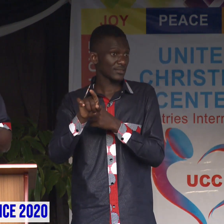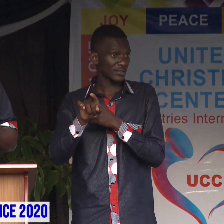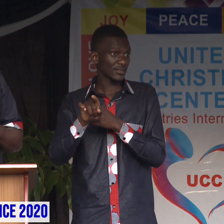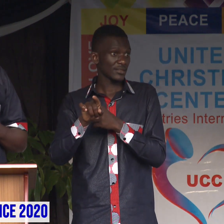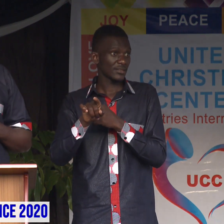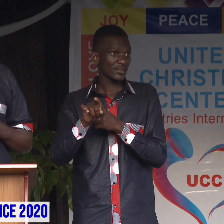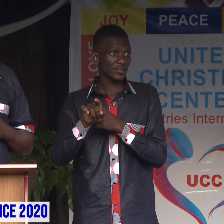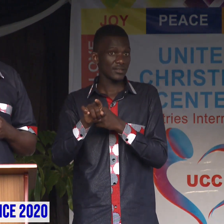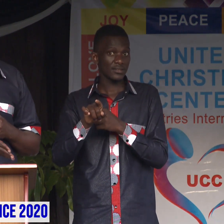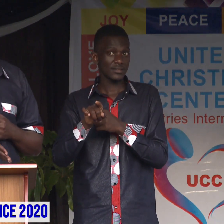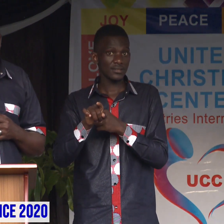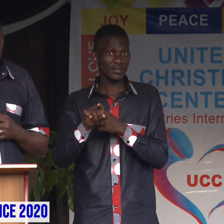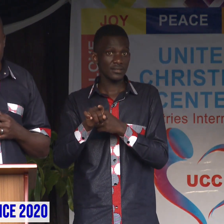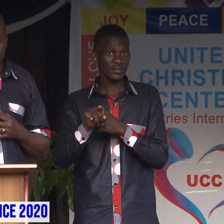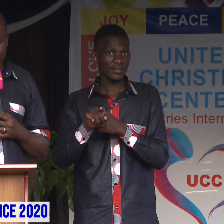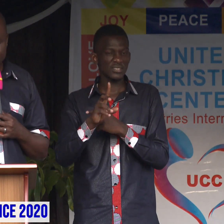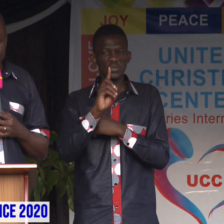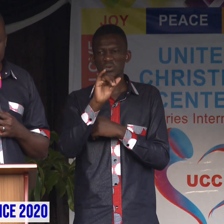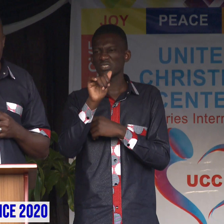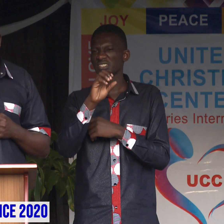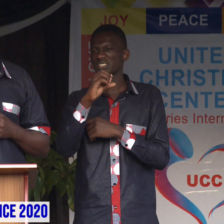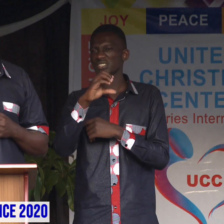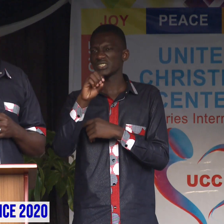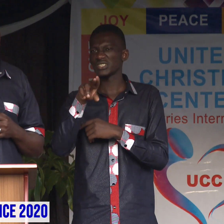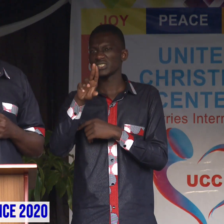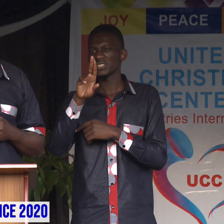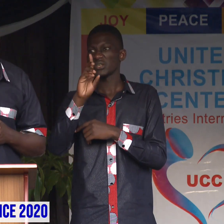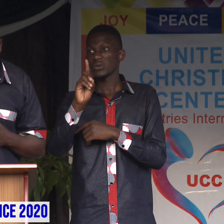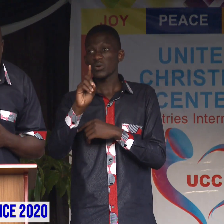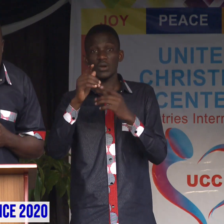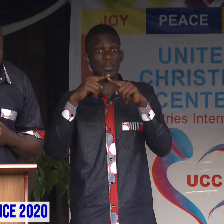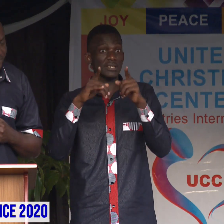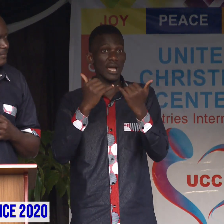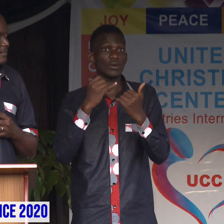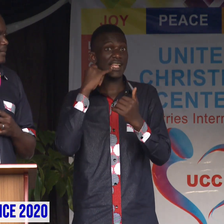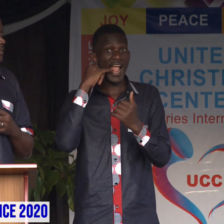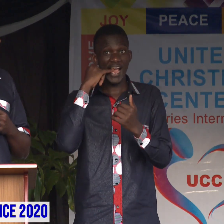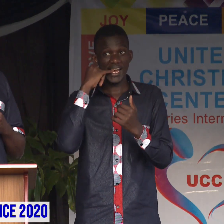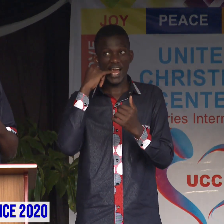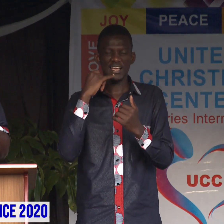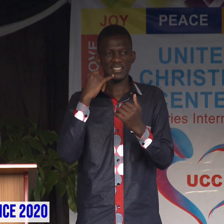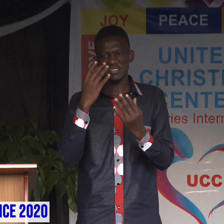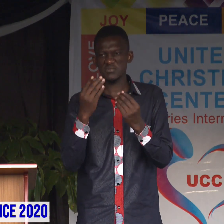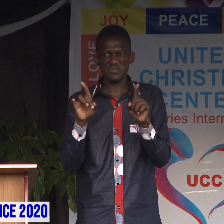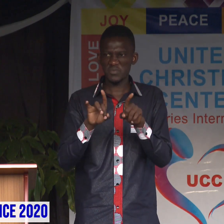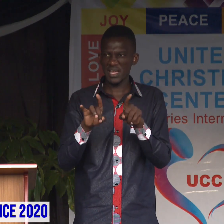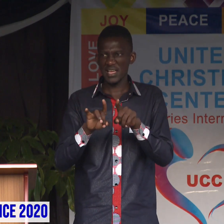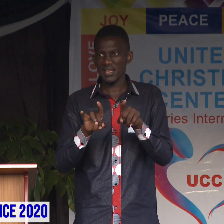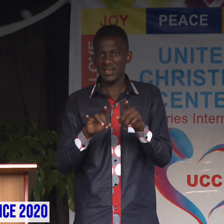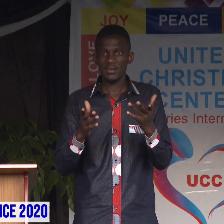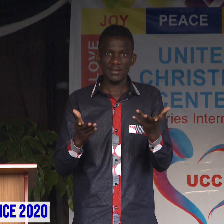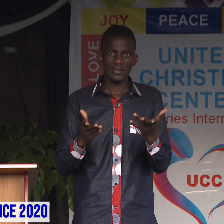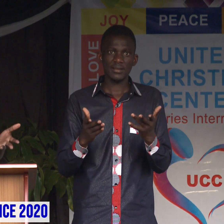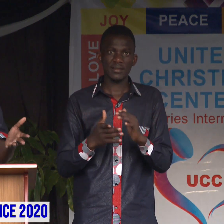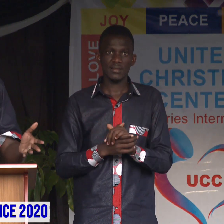There's this code, there's jealousy. This code is almost like the bunjari. There's jealousy. Biagala fana gana na ye